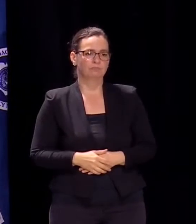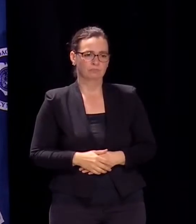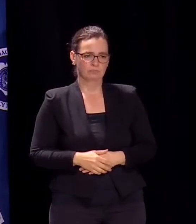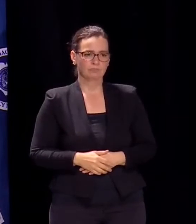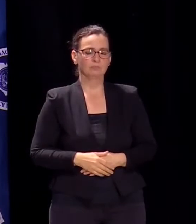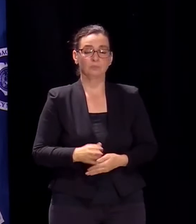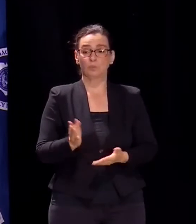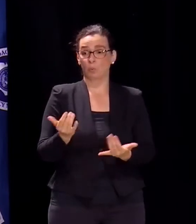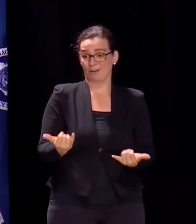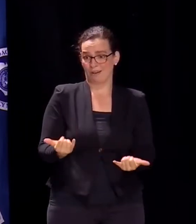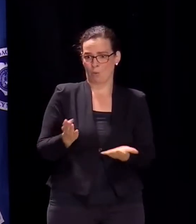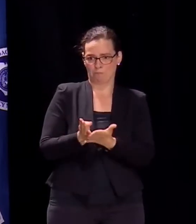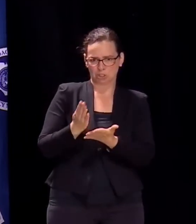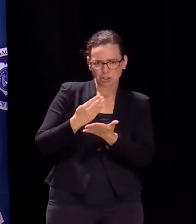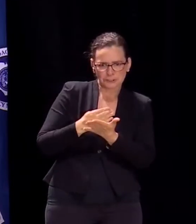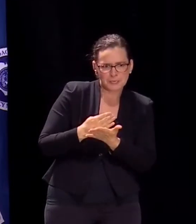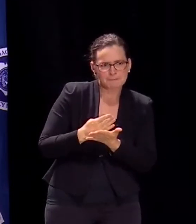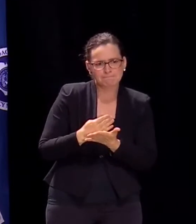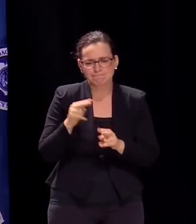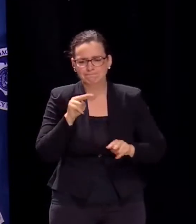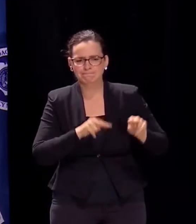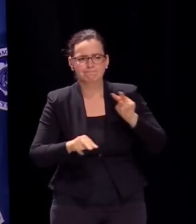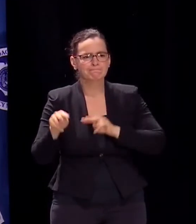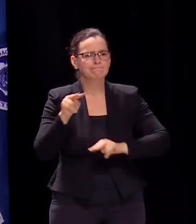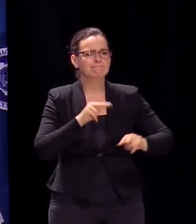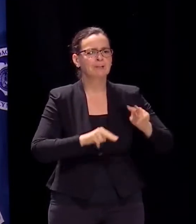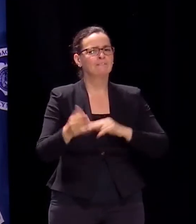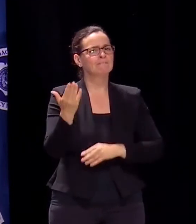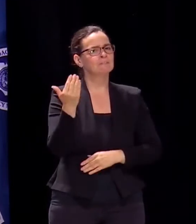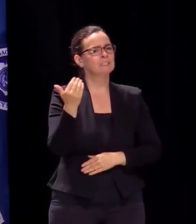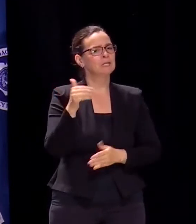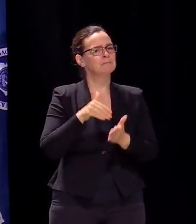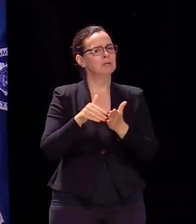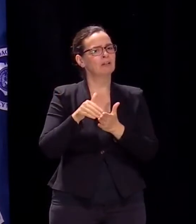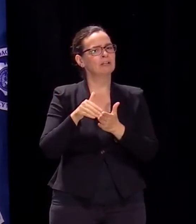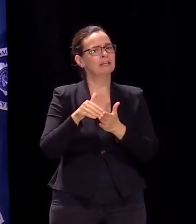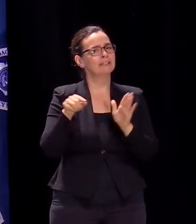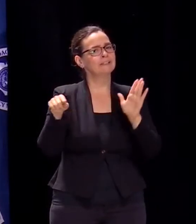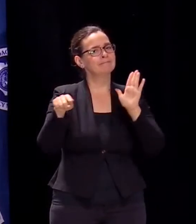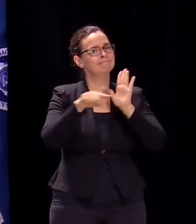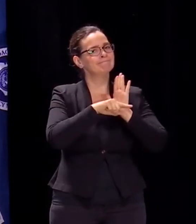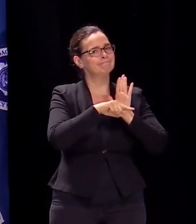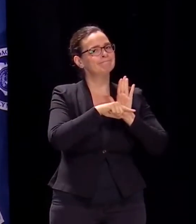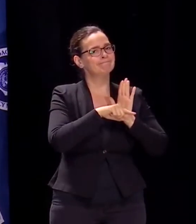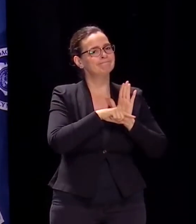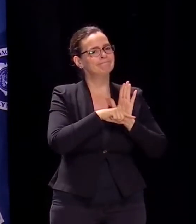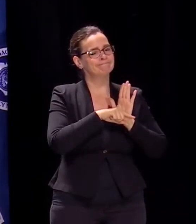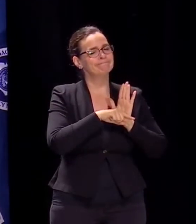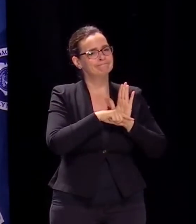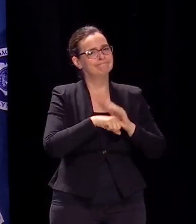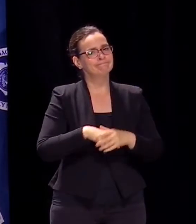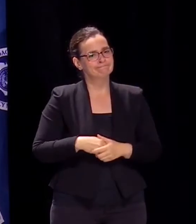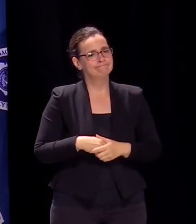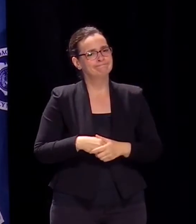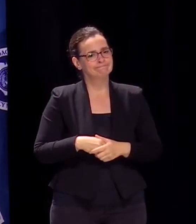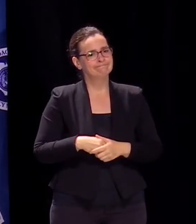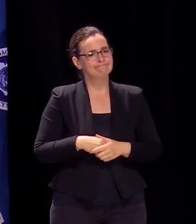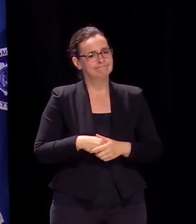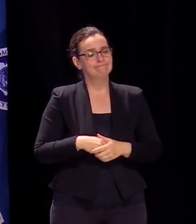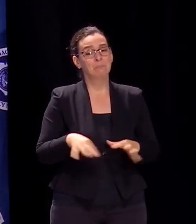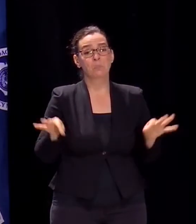payments, $15 million hole. Remember, when we look at our budget, it's not just did we have the same number as